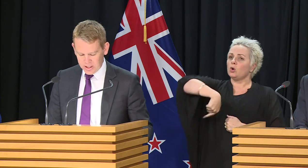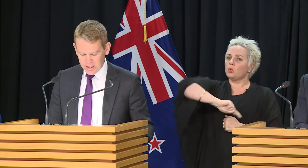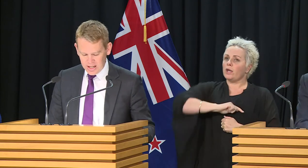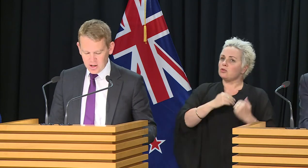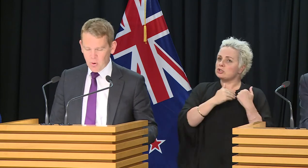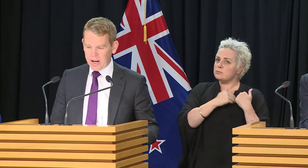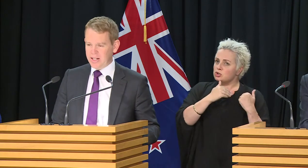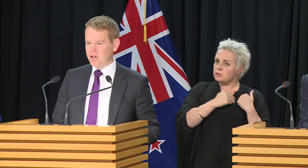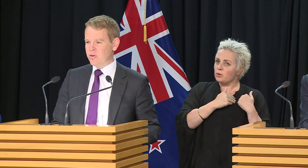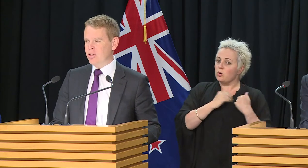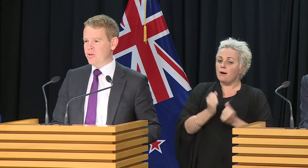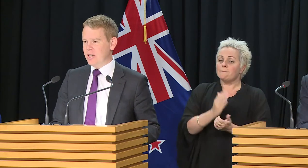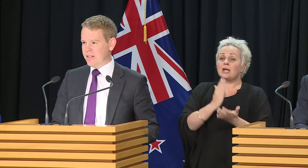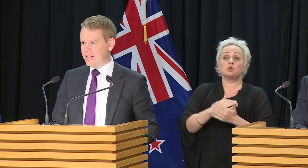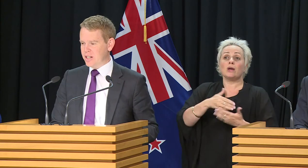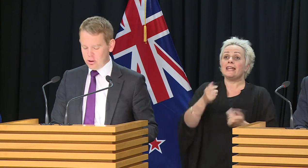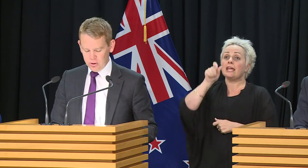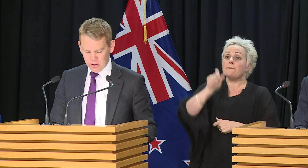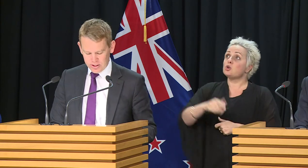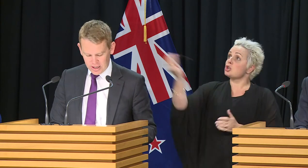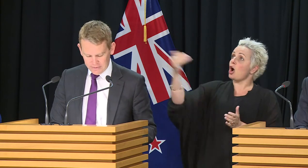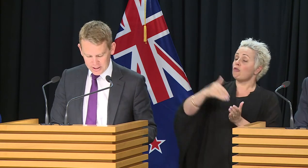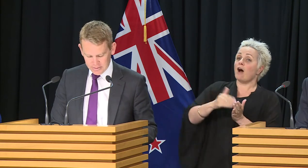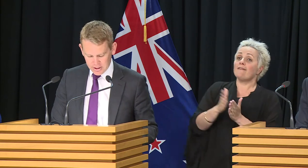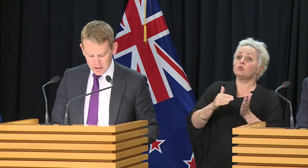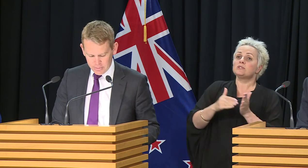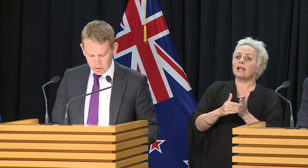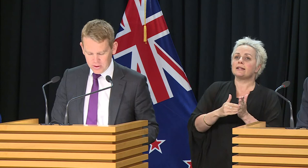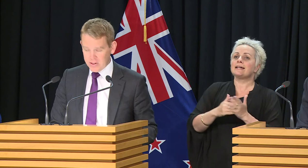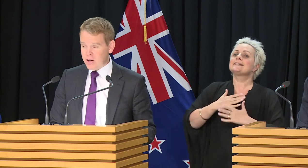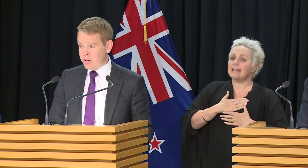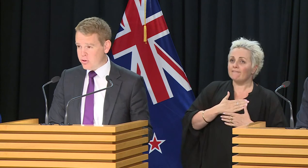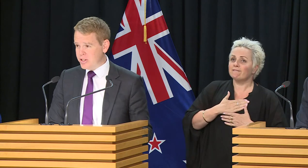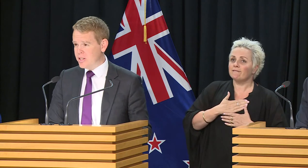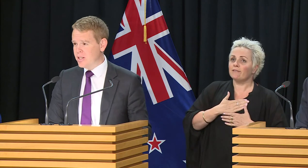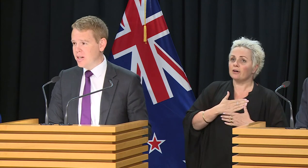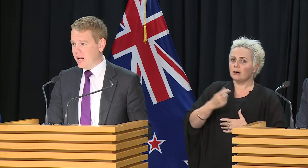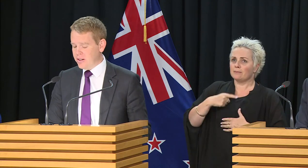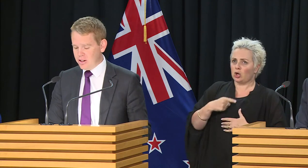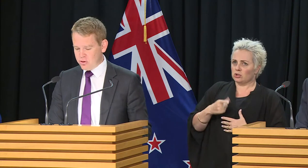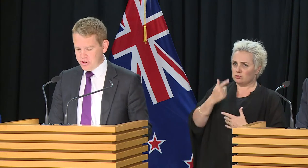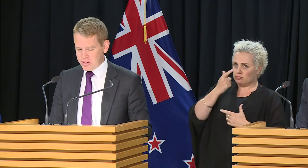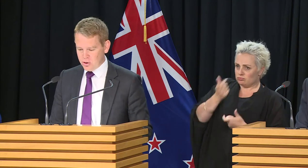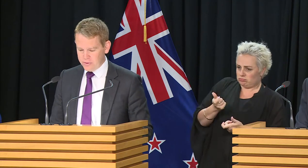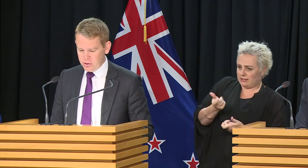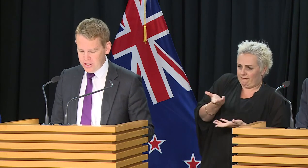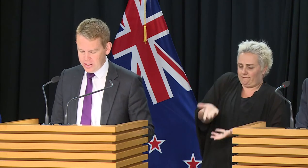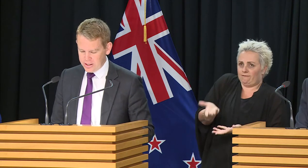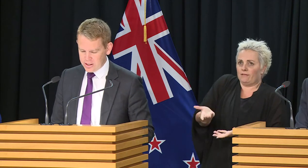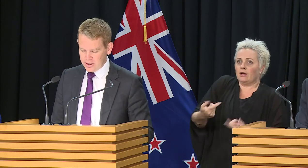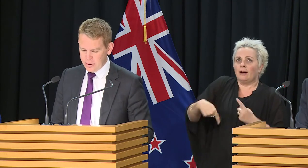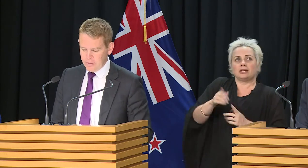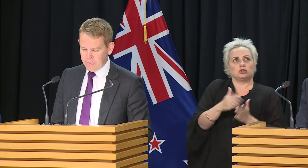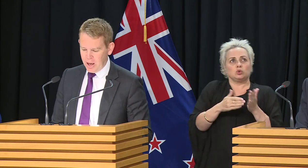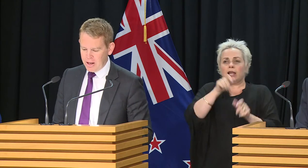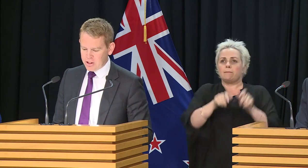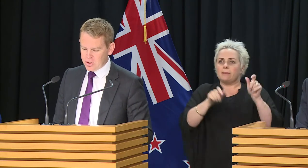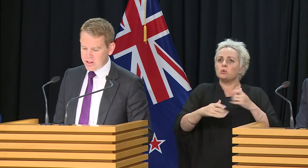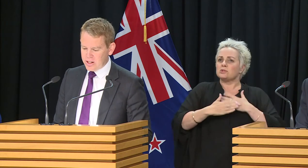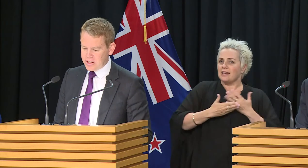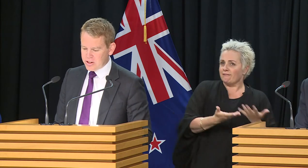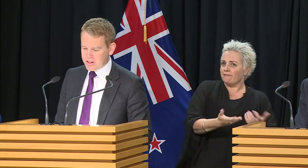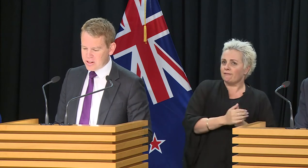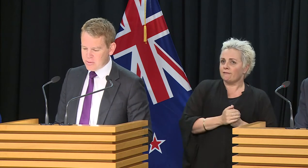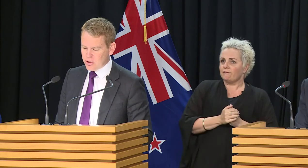to ensure that anyone entering New Zealand can do so safely, both in their interests and in the interests of New Zealanders. Our